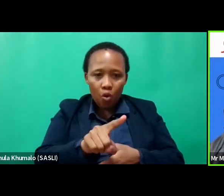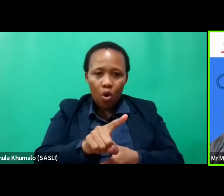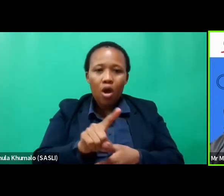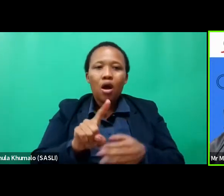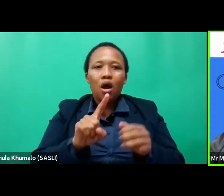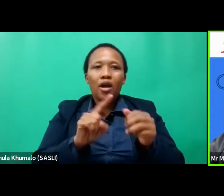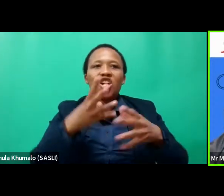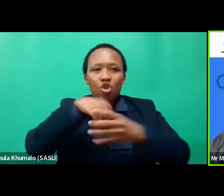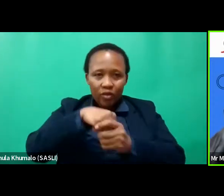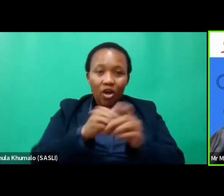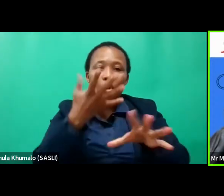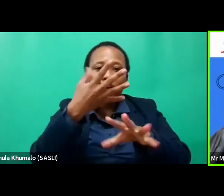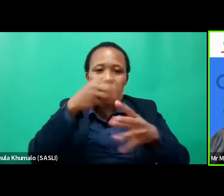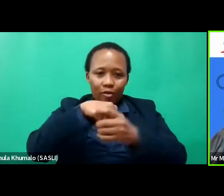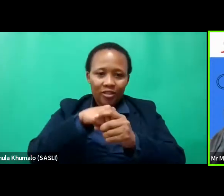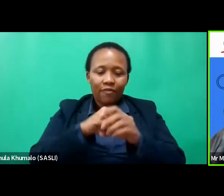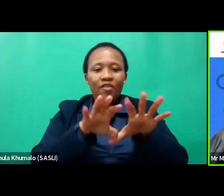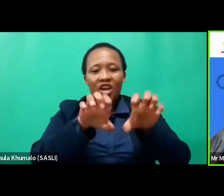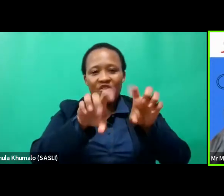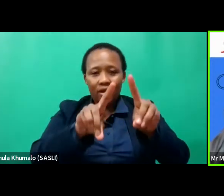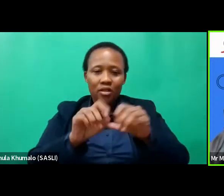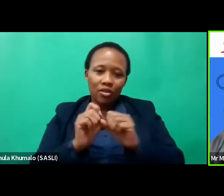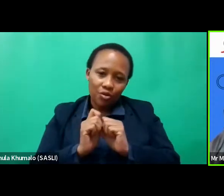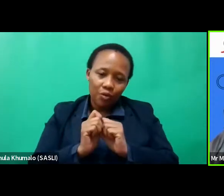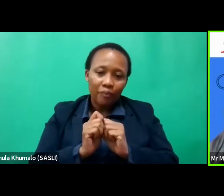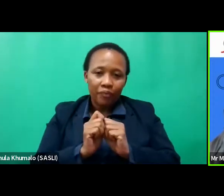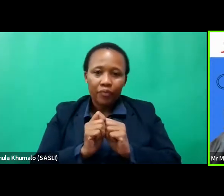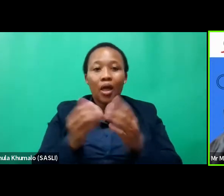Dr. Thabane and Ms. Sikobodo.